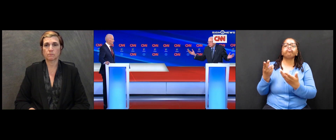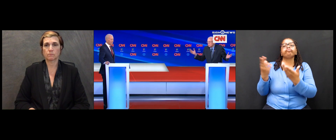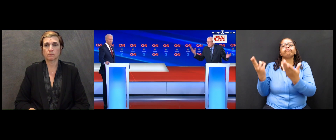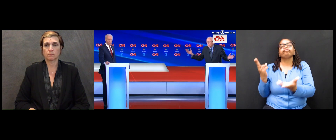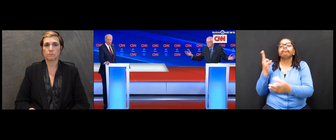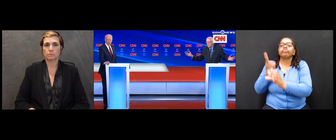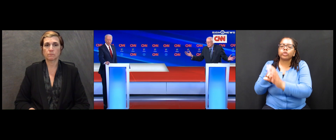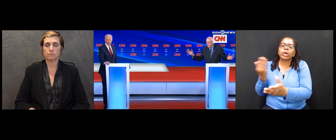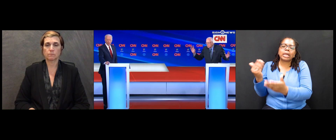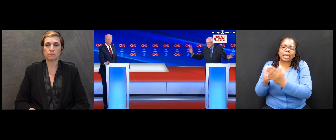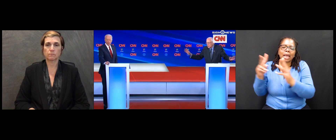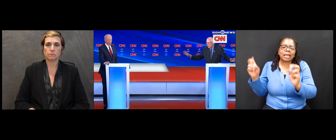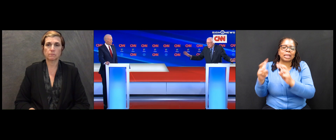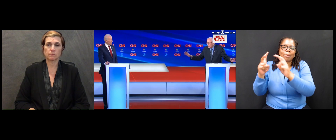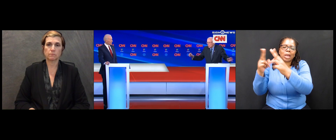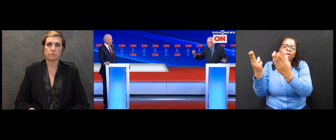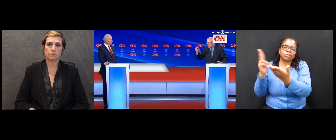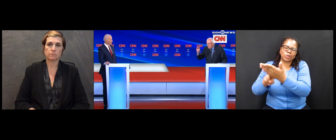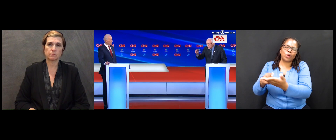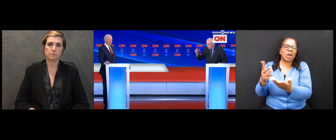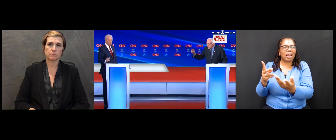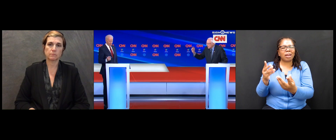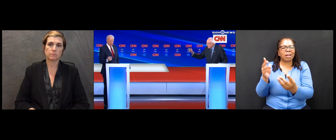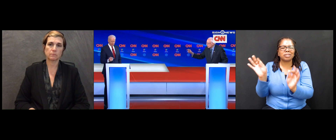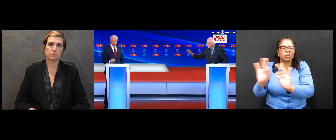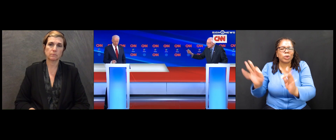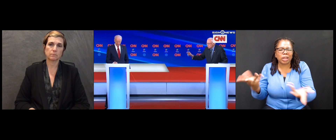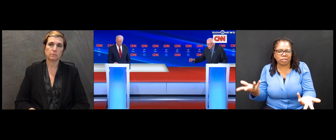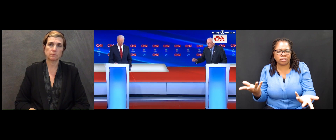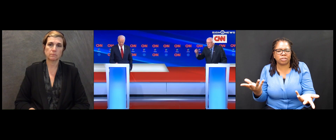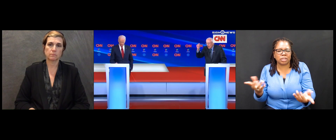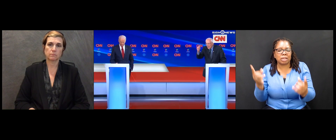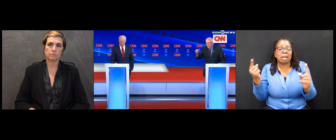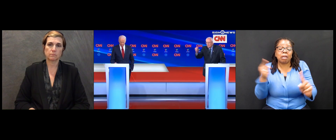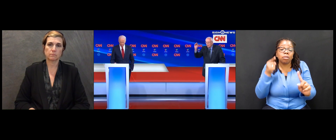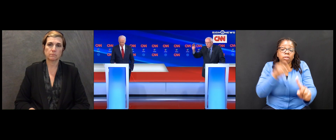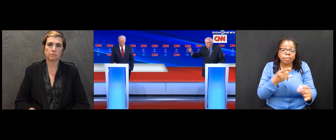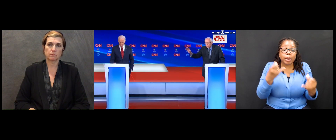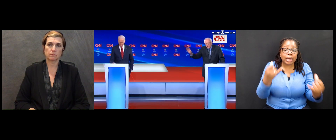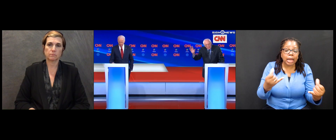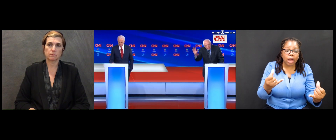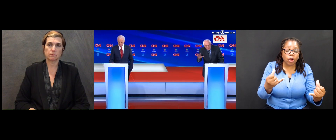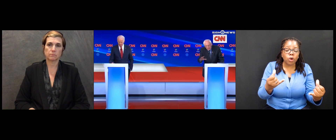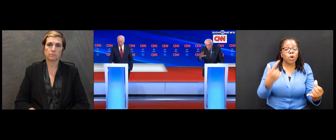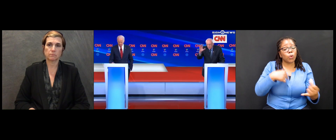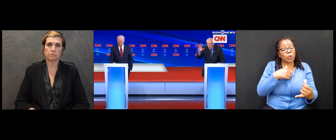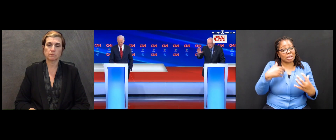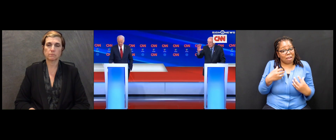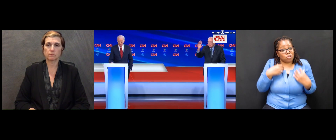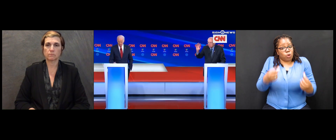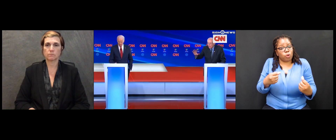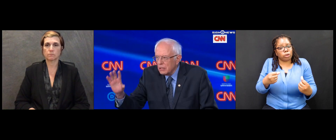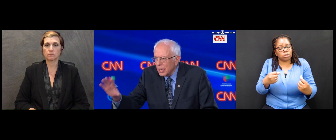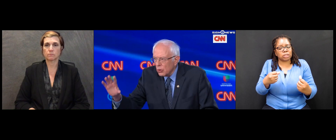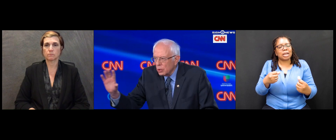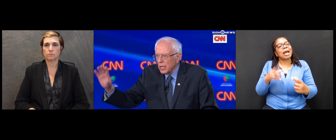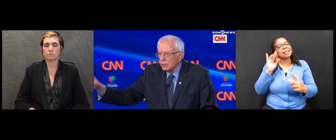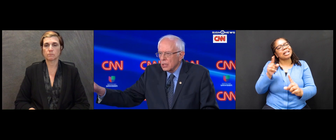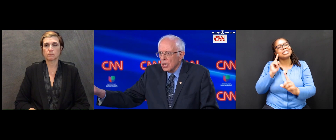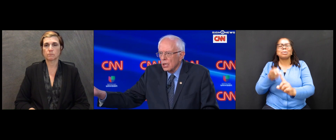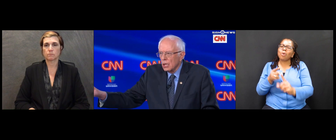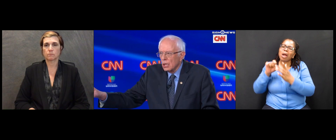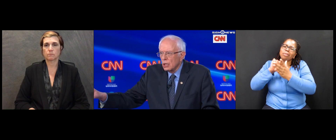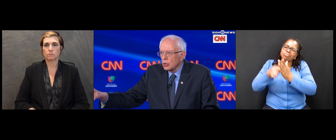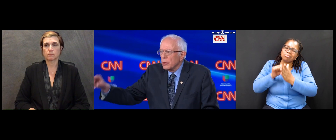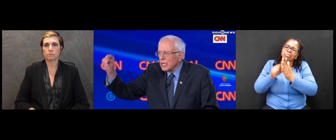fine. Who cares? Not a big deal. The deal right now is, do we have the courage? And this gets back to the point I'm trying to make all night